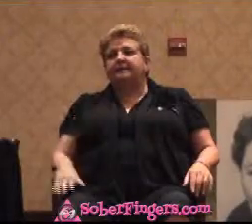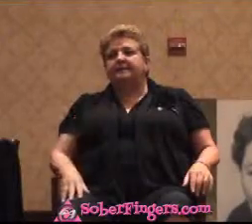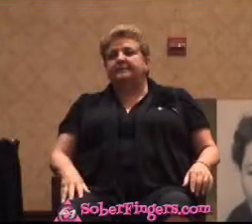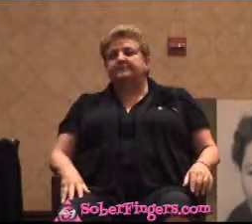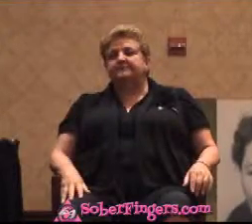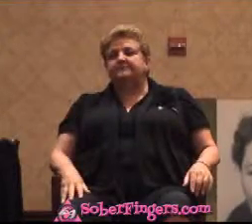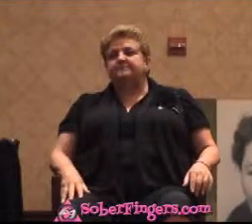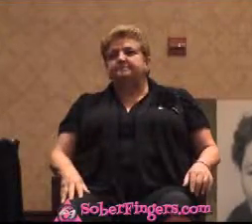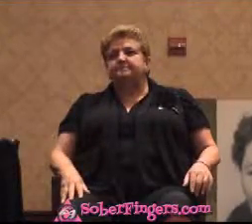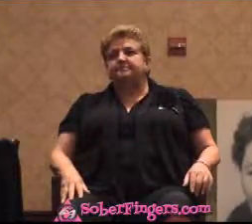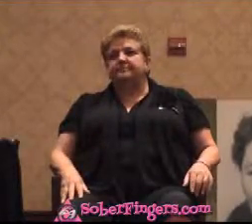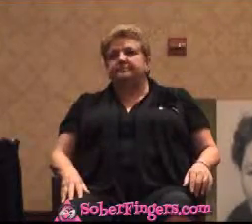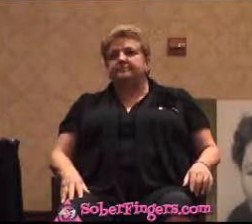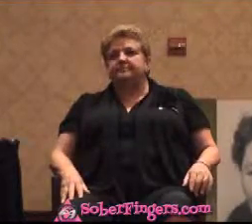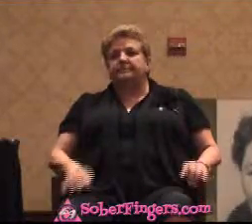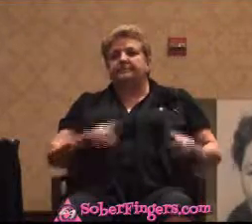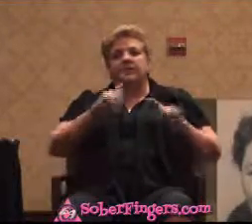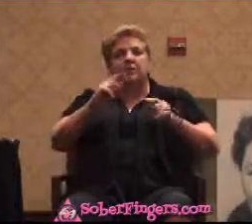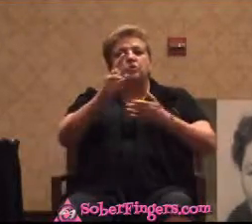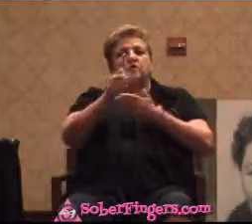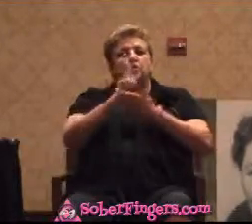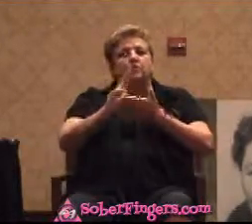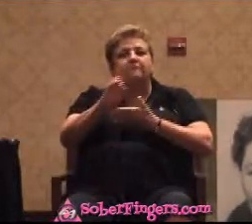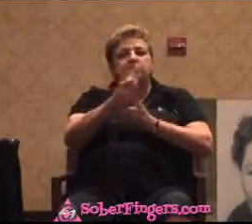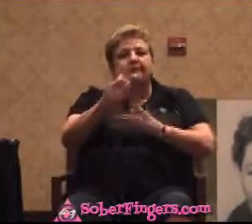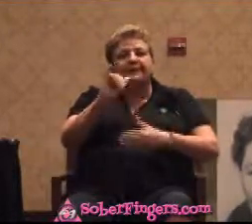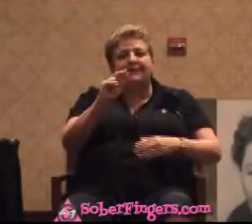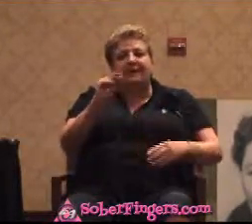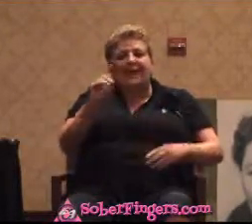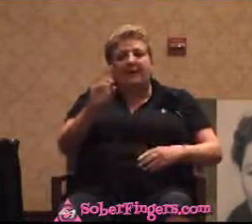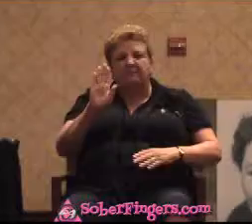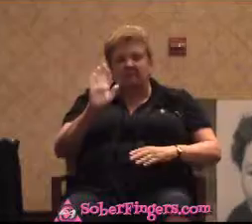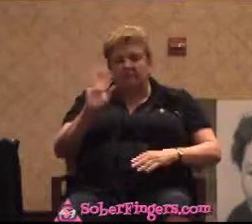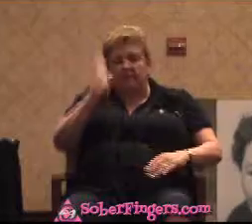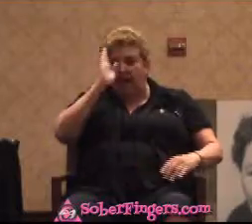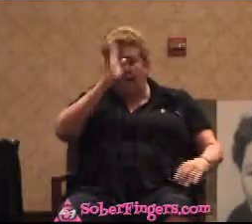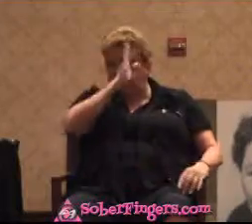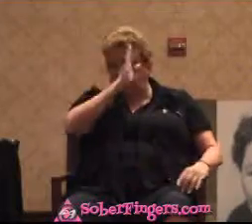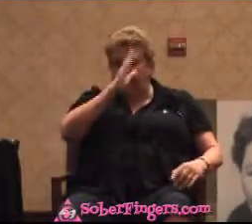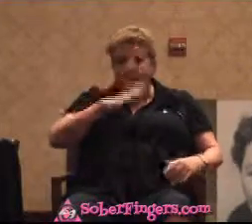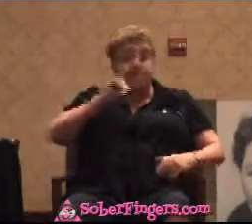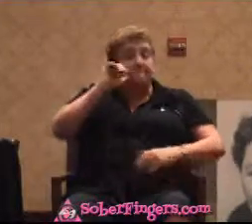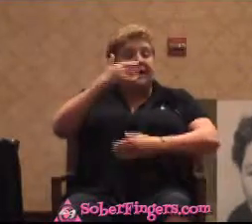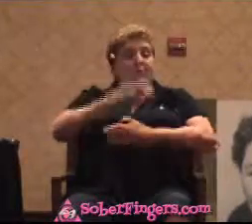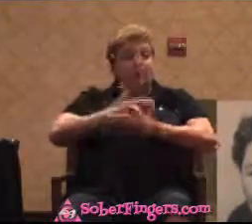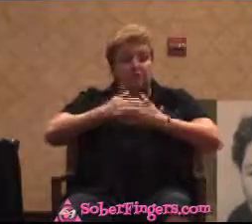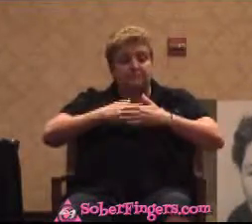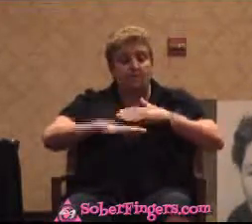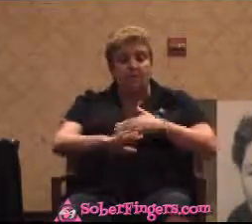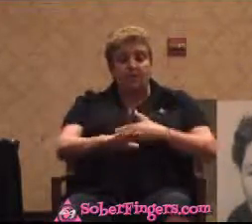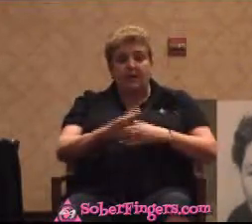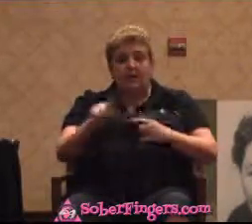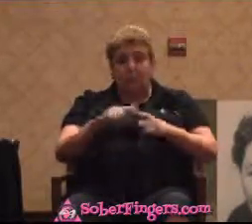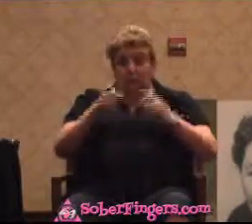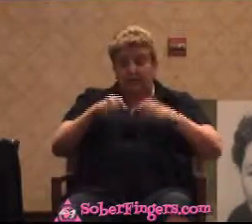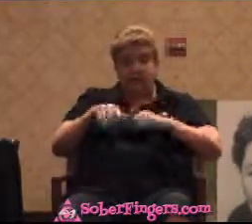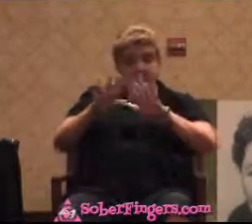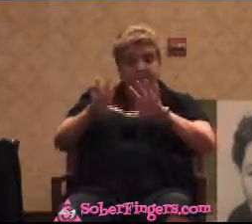I go to the University of Indiana Hospital. And my daughter's born, and when you give a kid up for adoption, they come